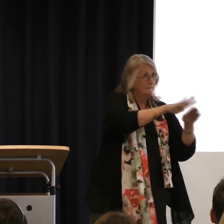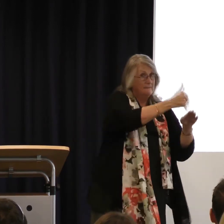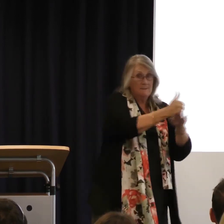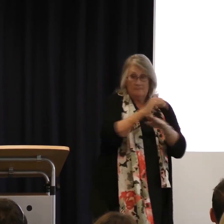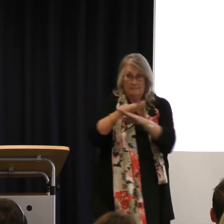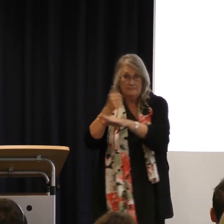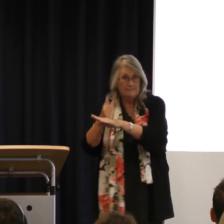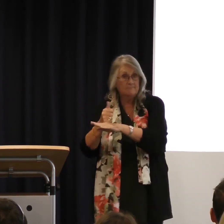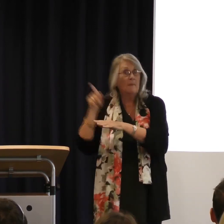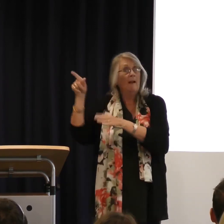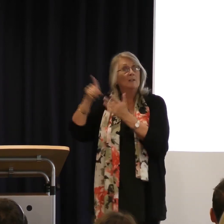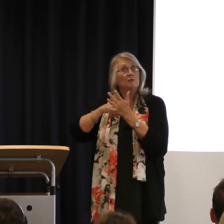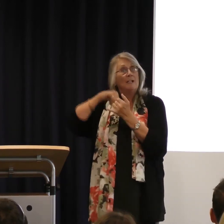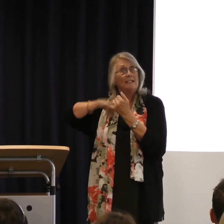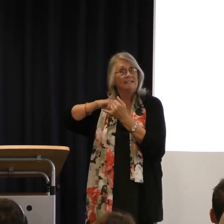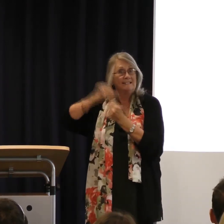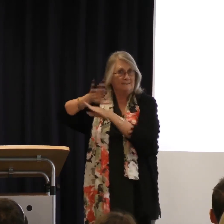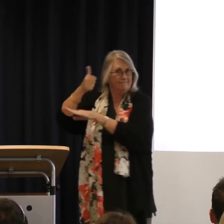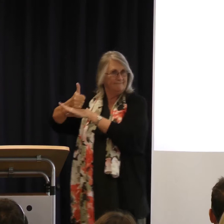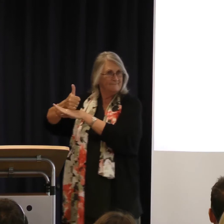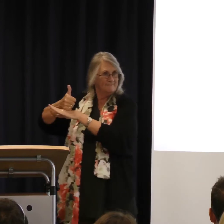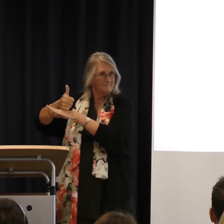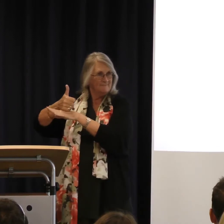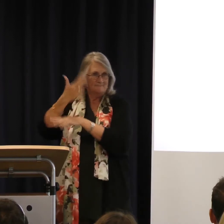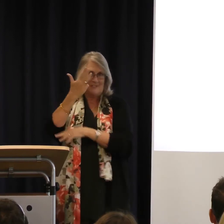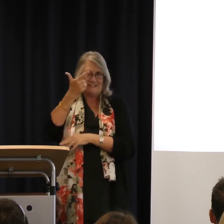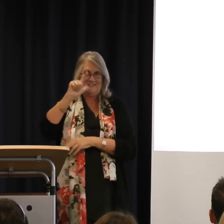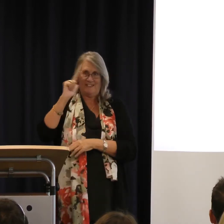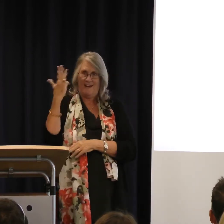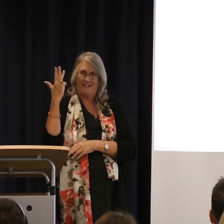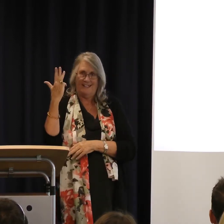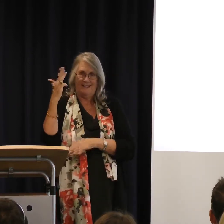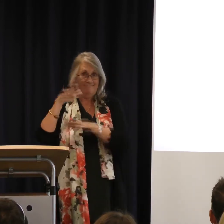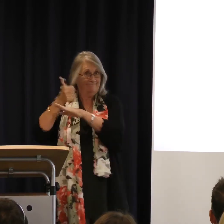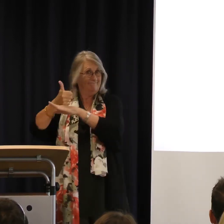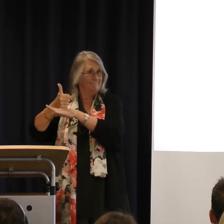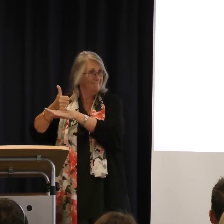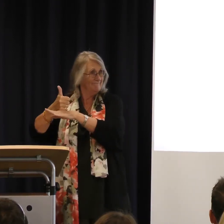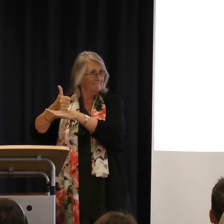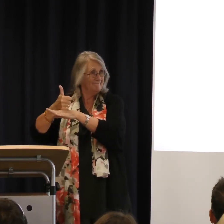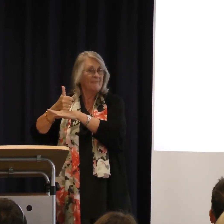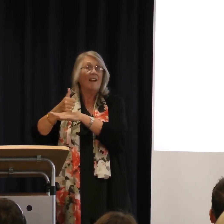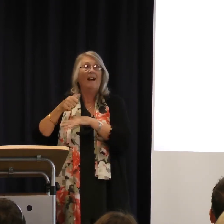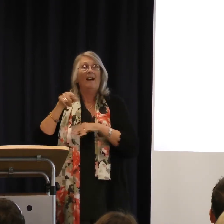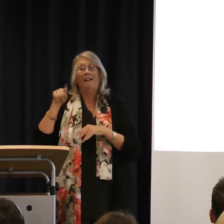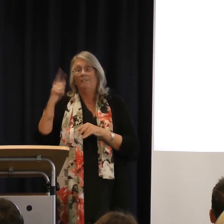So running those two organisations, JSSC was established at the same time in